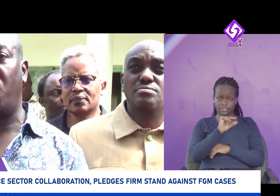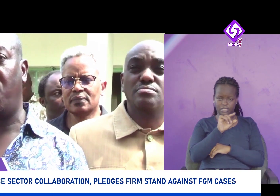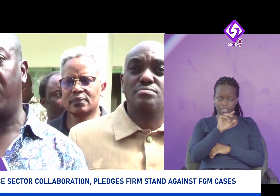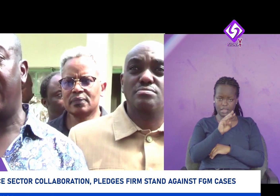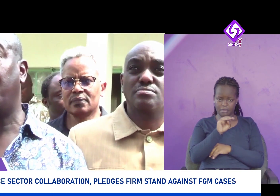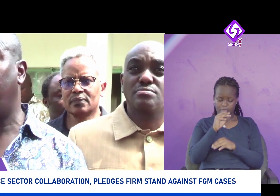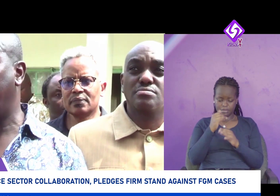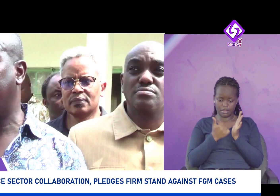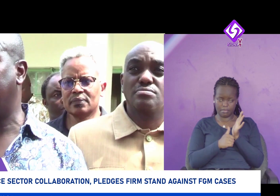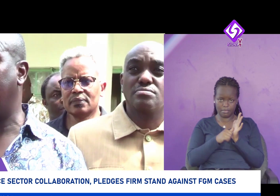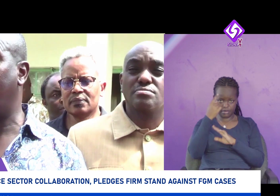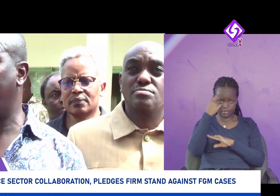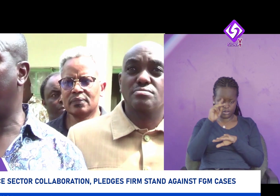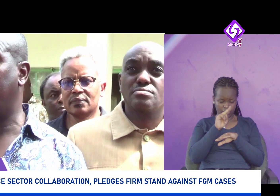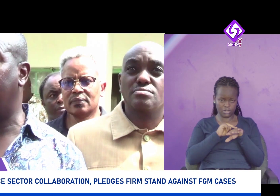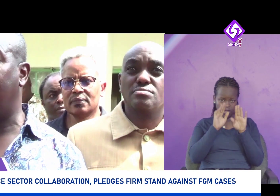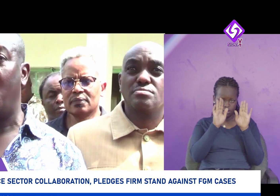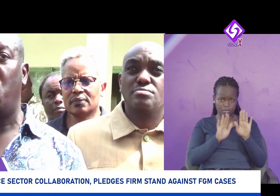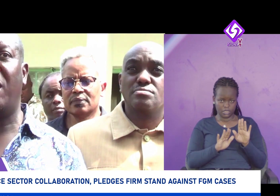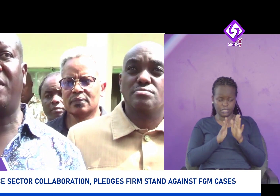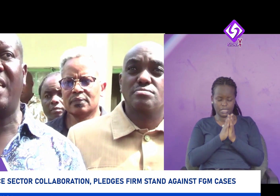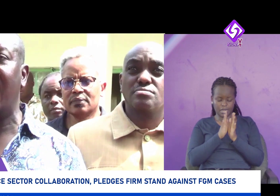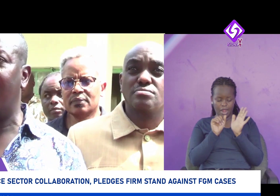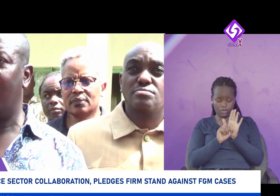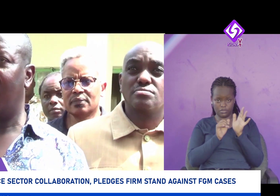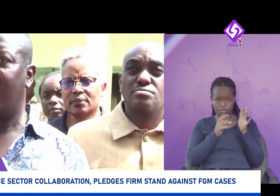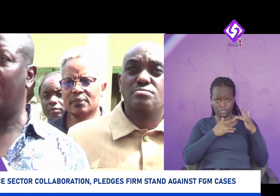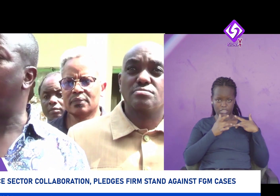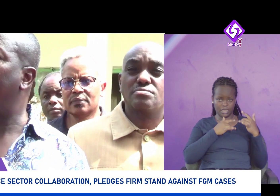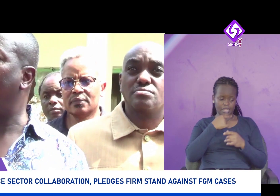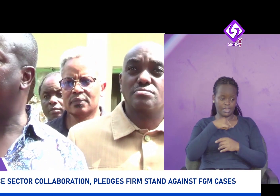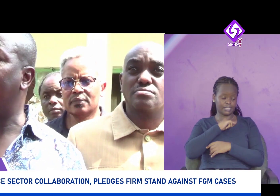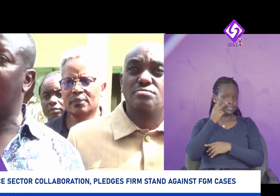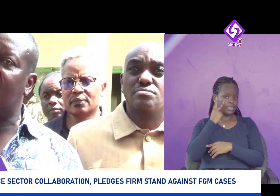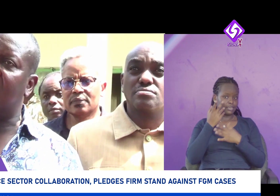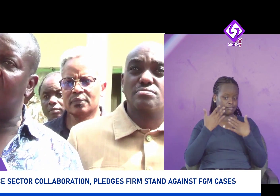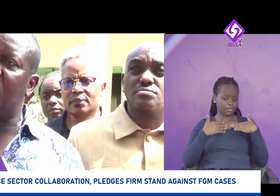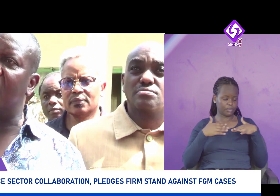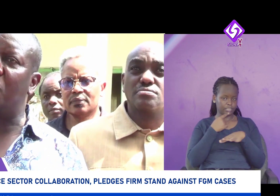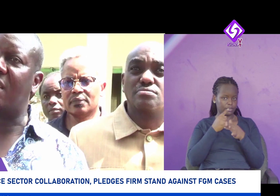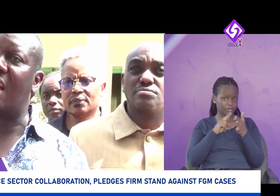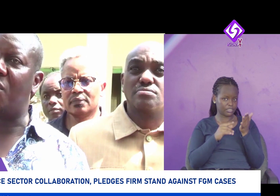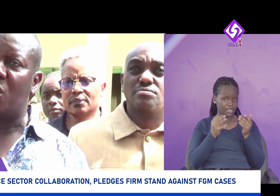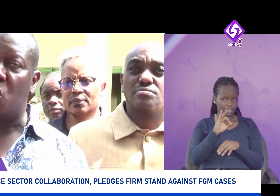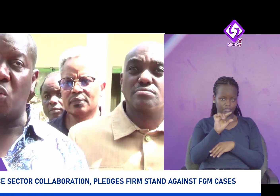of national importance and a lot of concern. We have seen some people saying that FGM is rife during